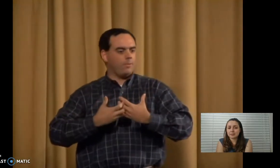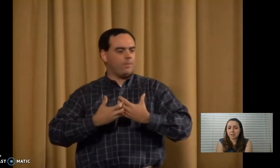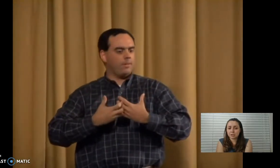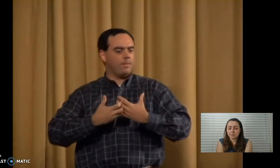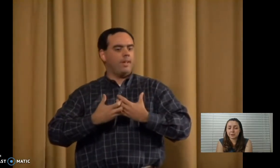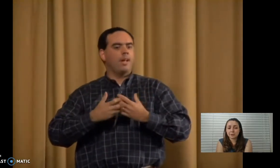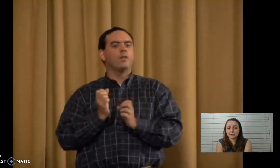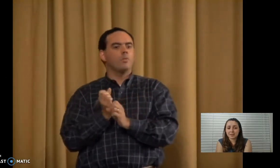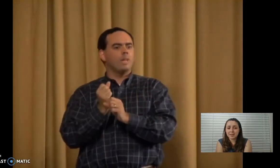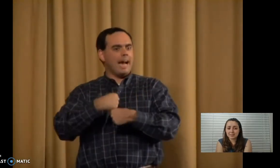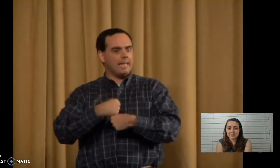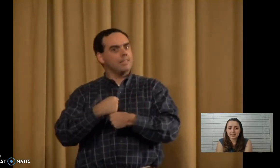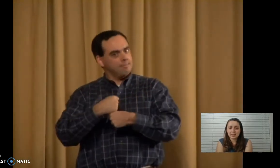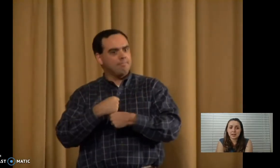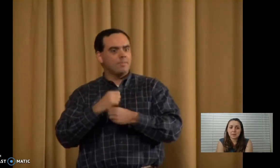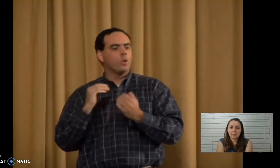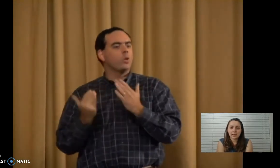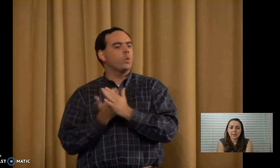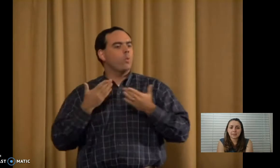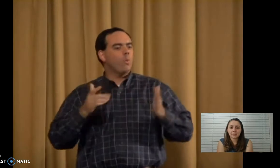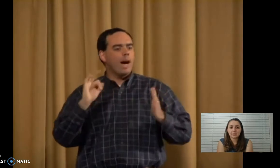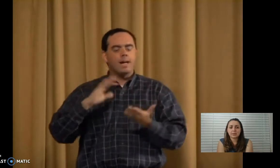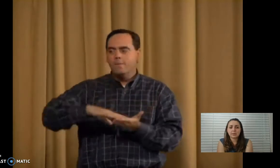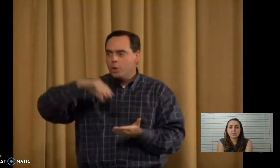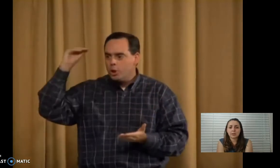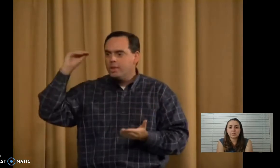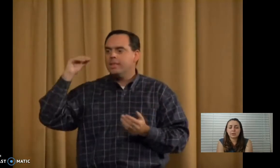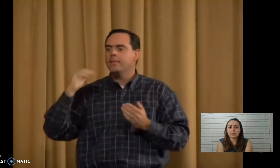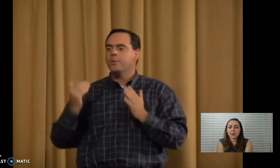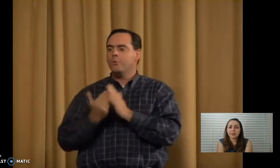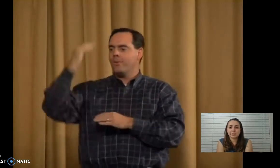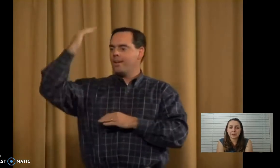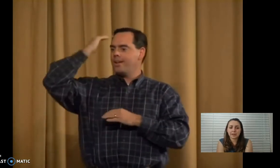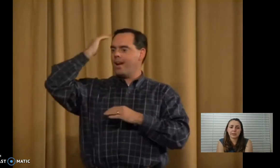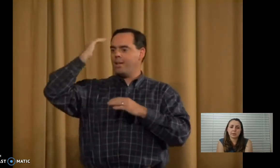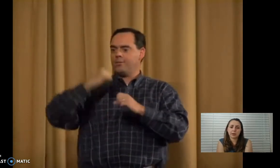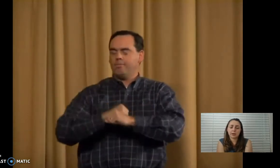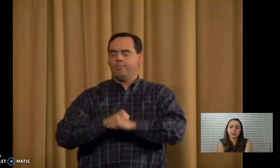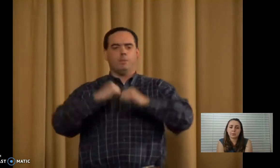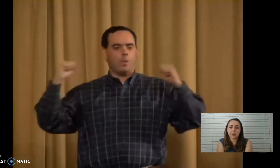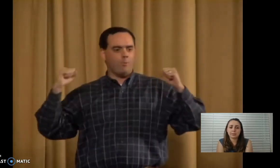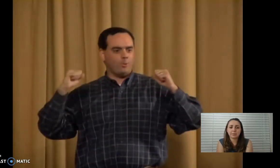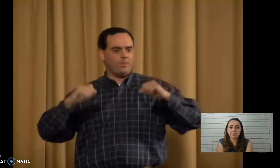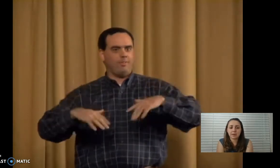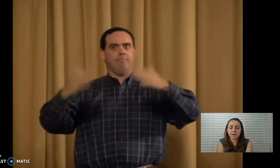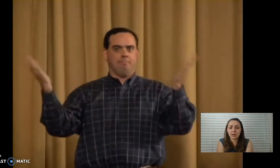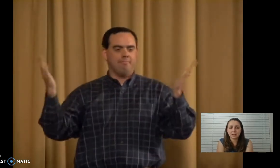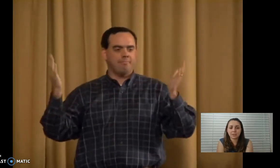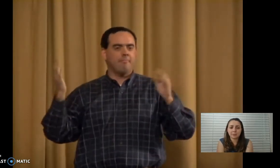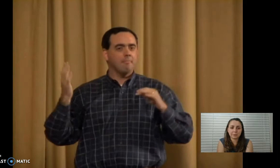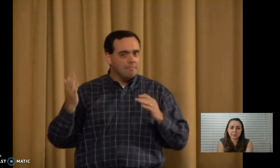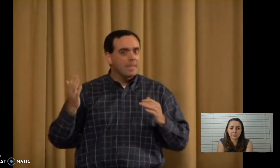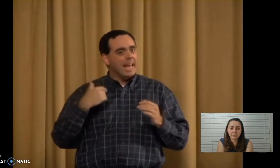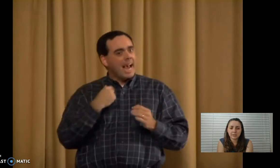and intelligence entrepreneurship connected make a new way of learning or a new way of a